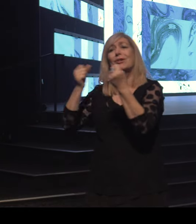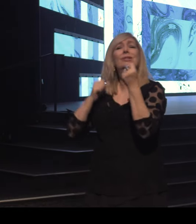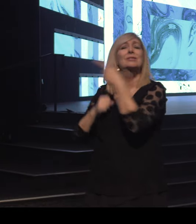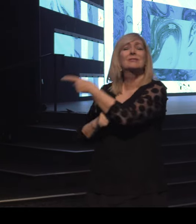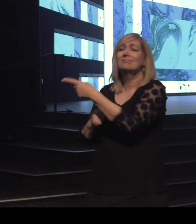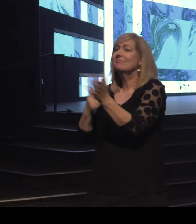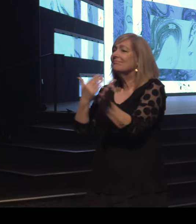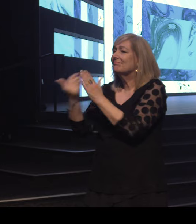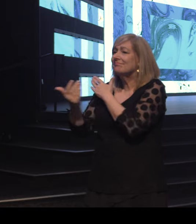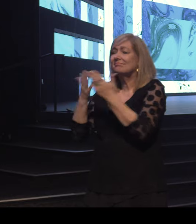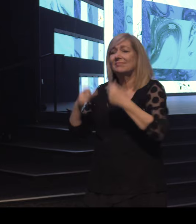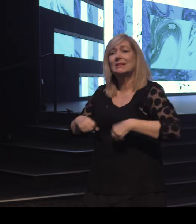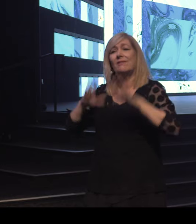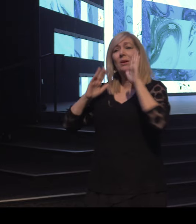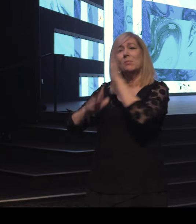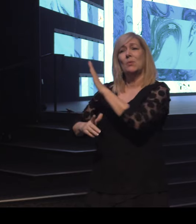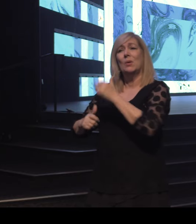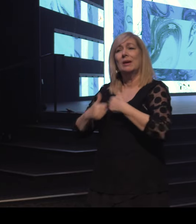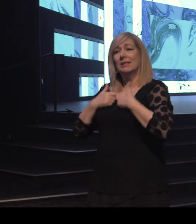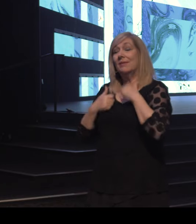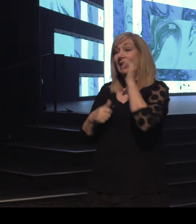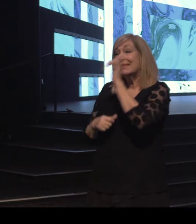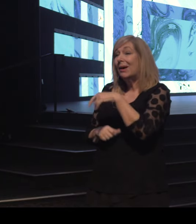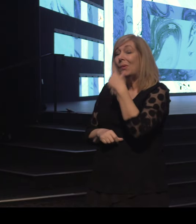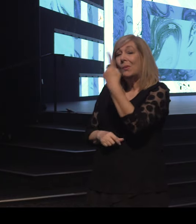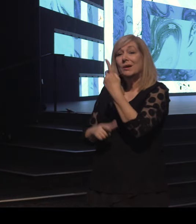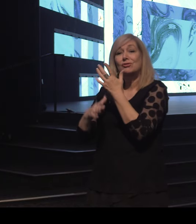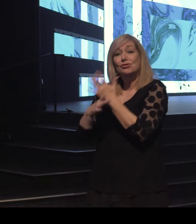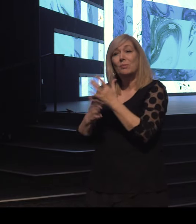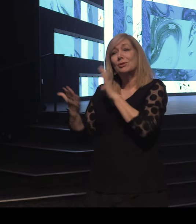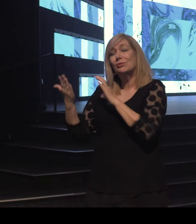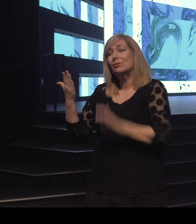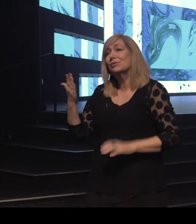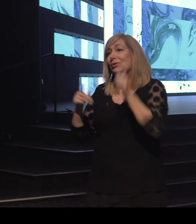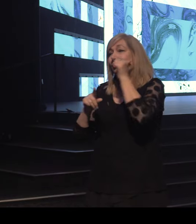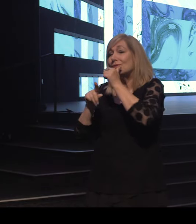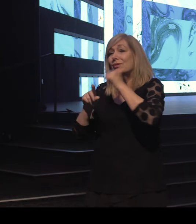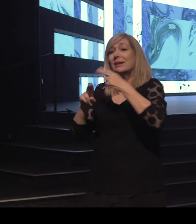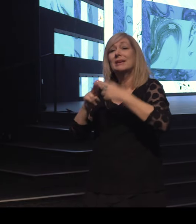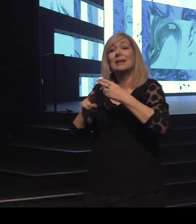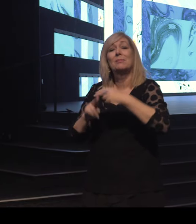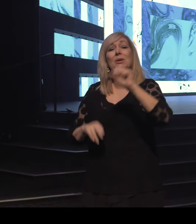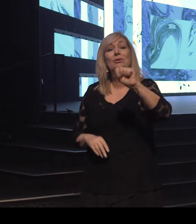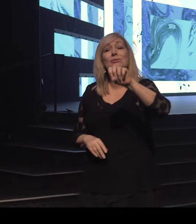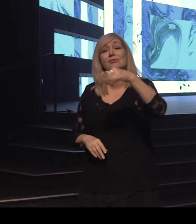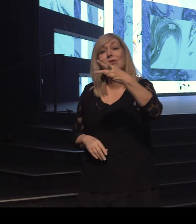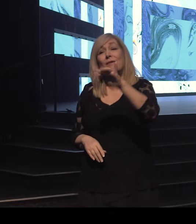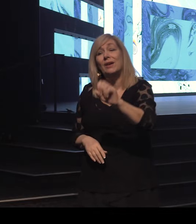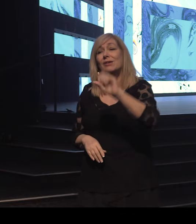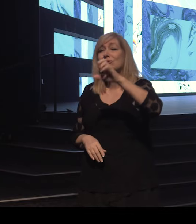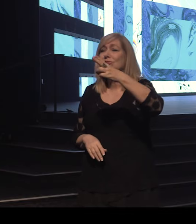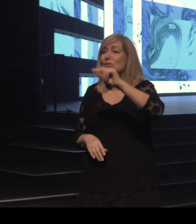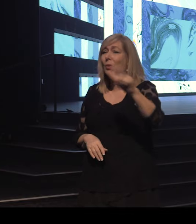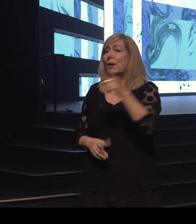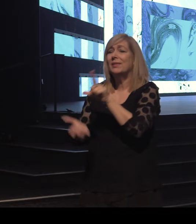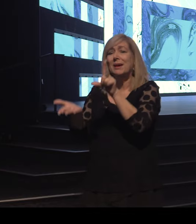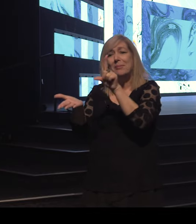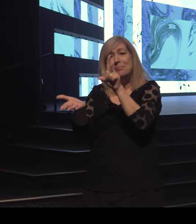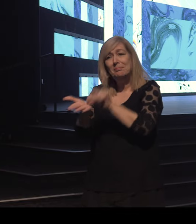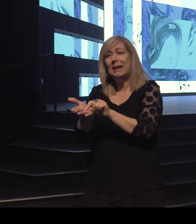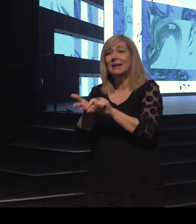and selflessness of a German Christian girl named Sophie Scholl, the Allies printed millions and millions of